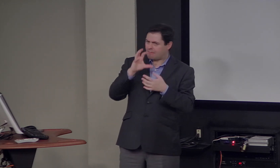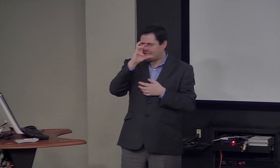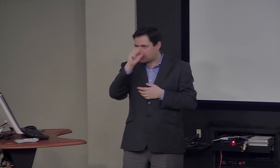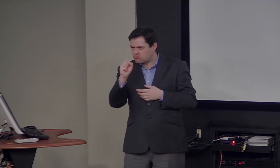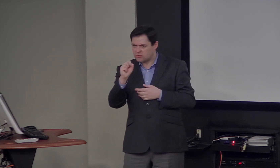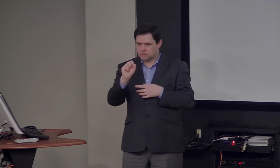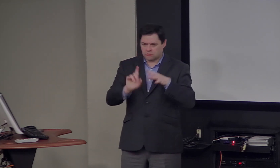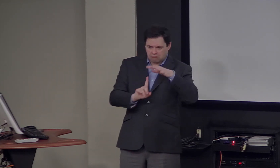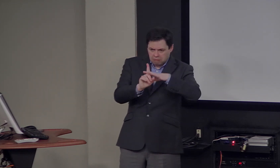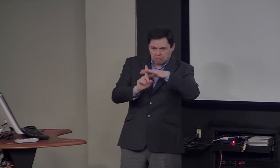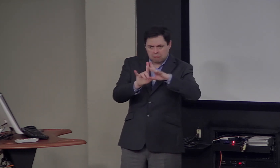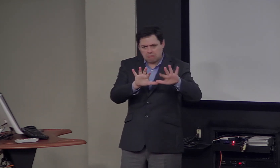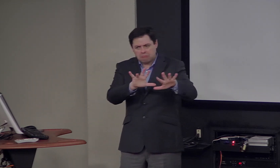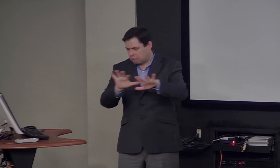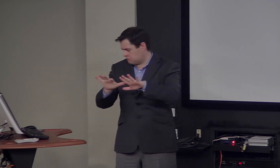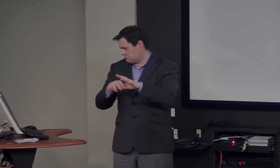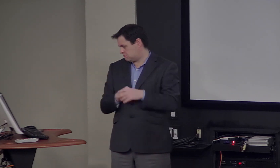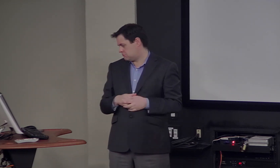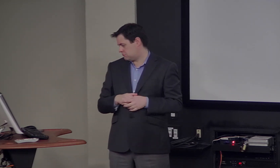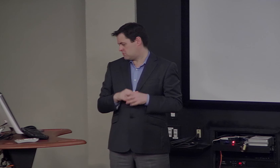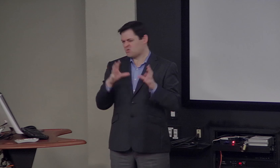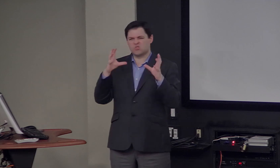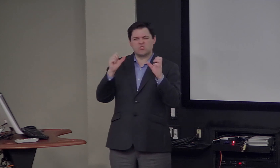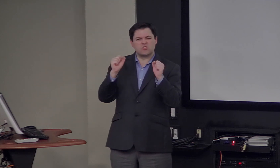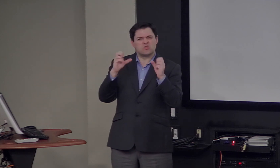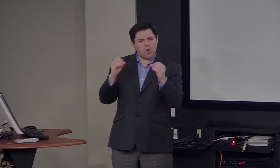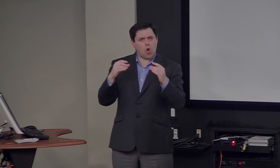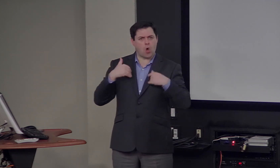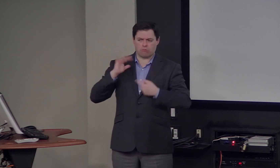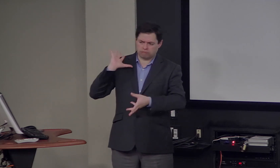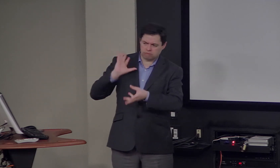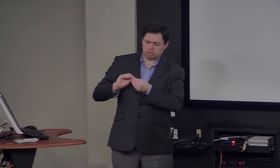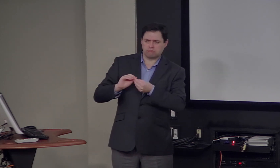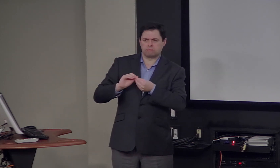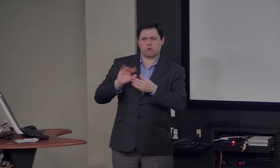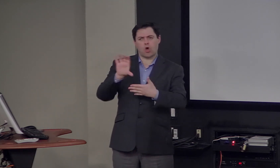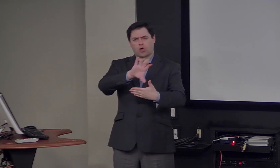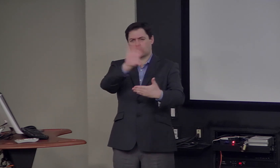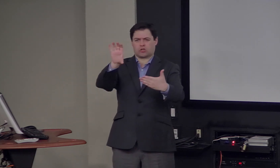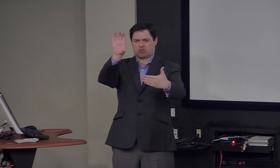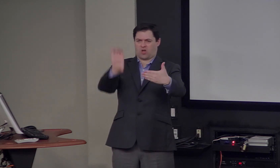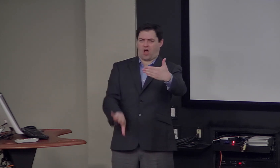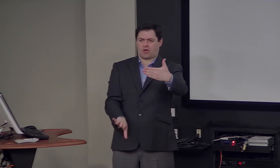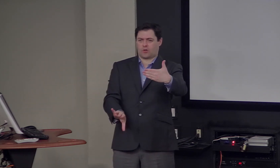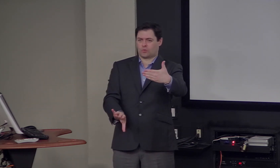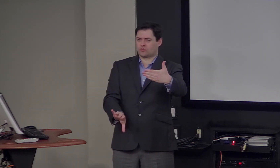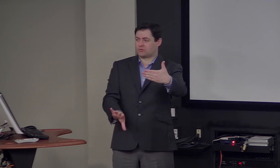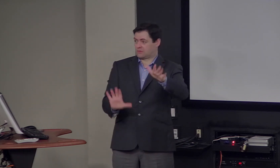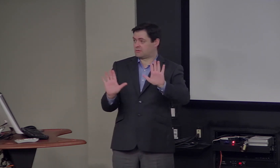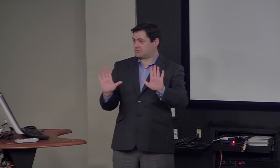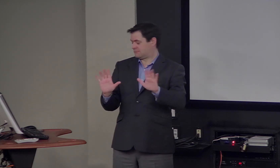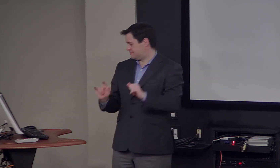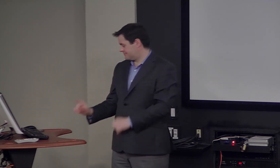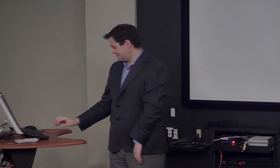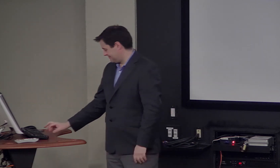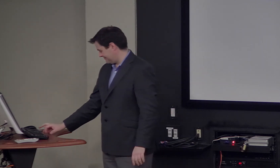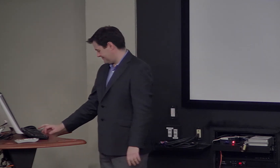area. It does seem that there are some interesting results from the data that we've done this far. So now ready for the